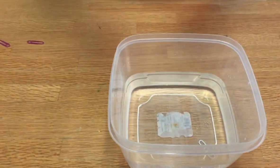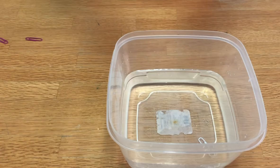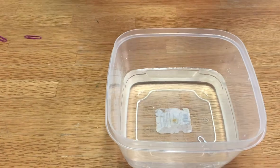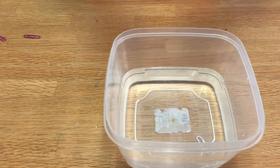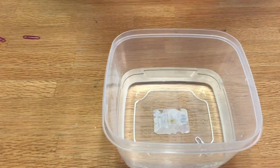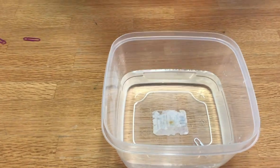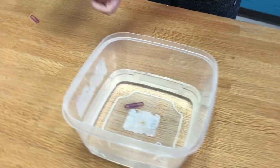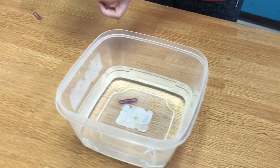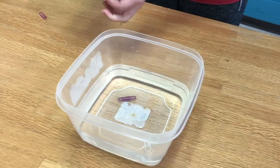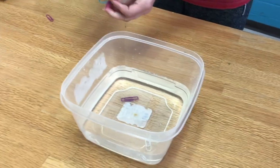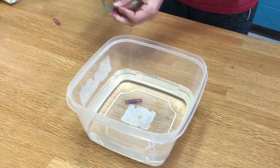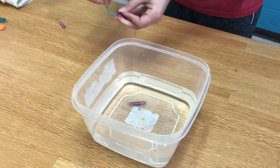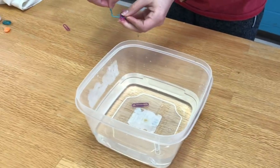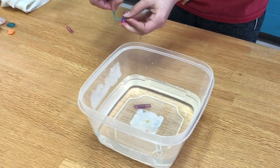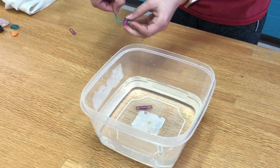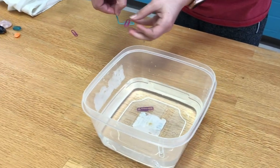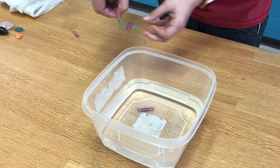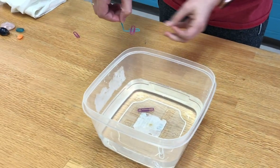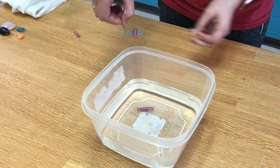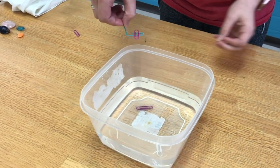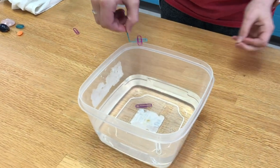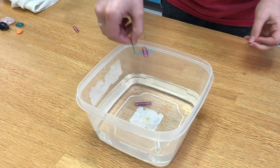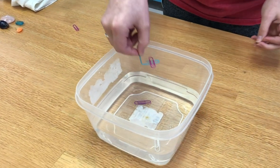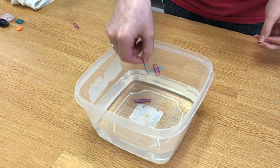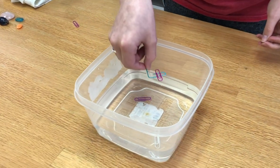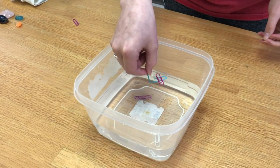help, we can stay afloat.